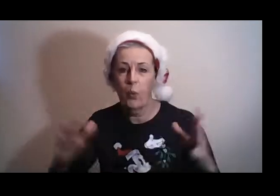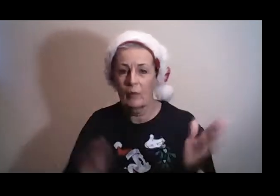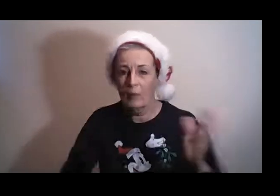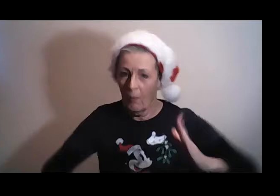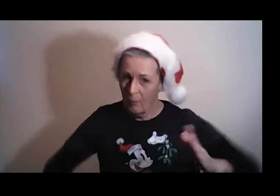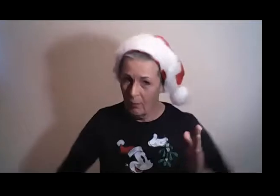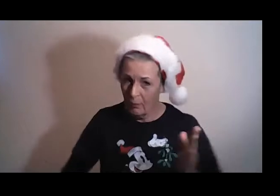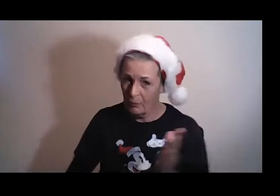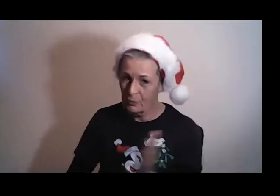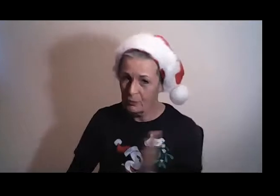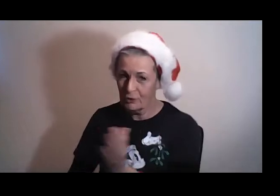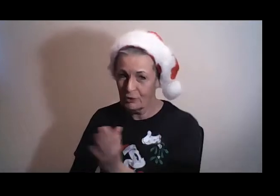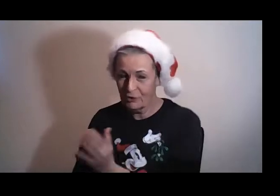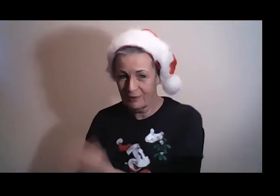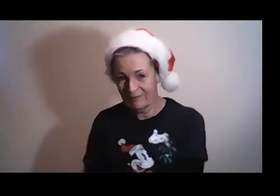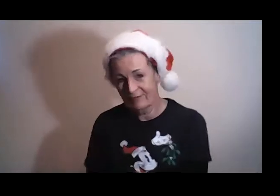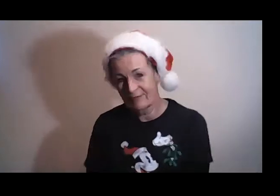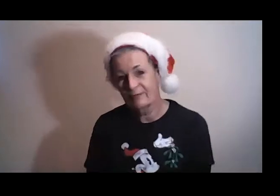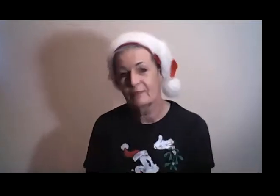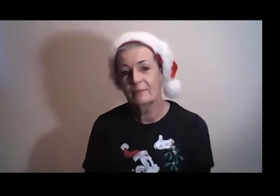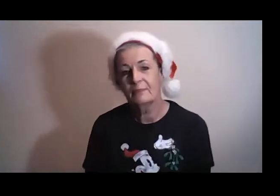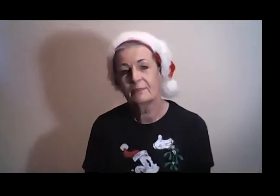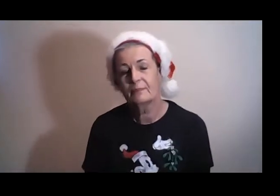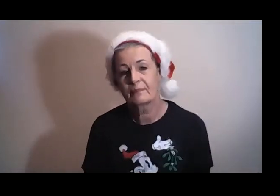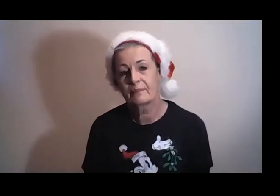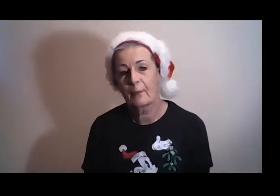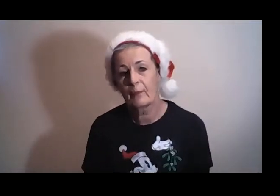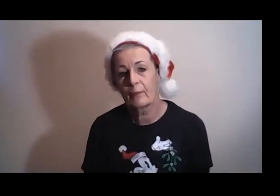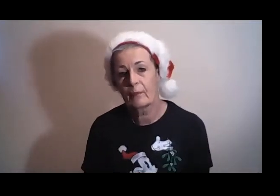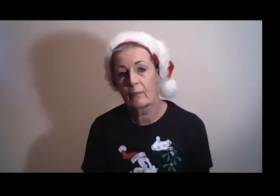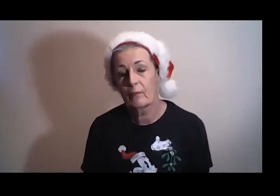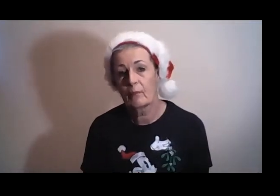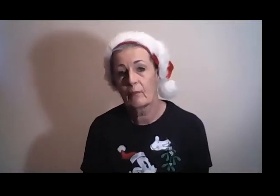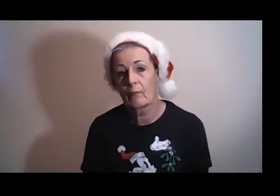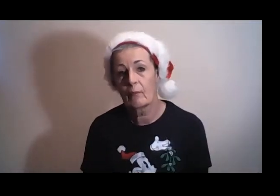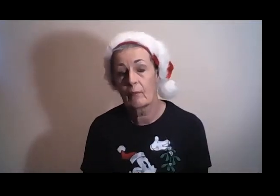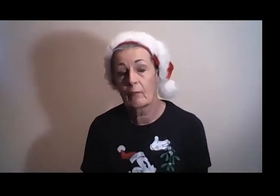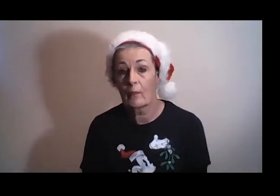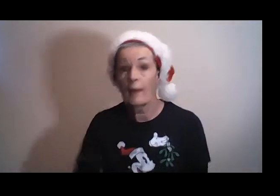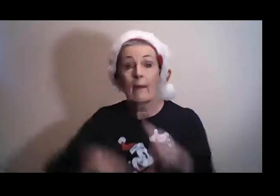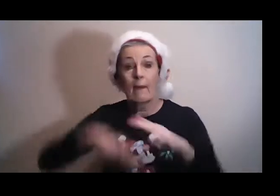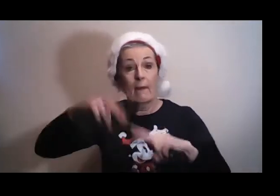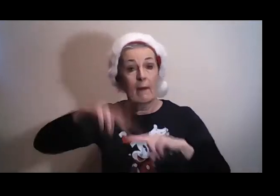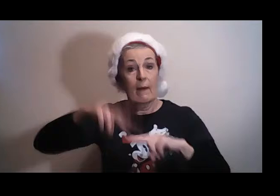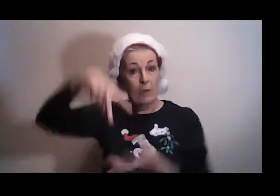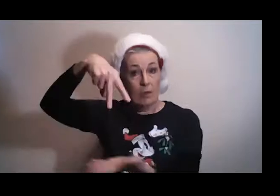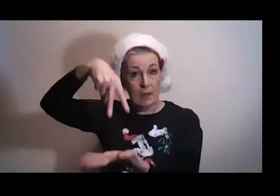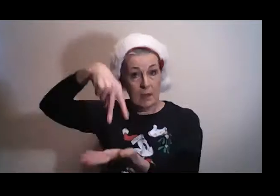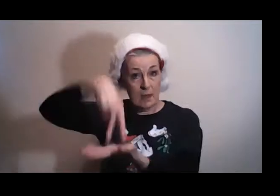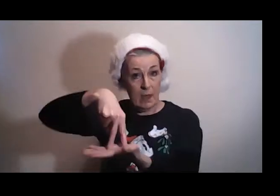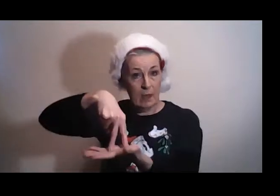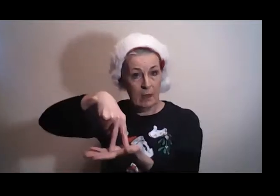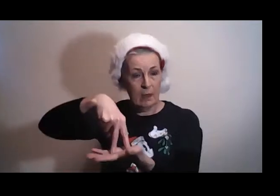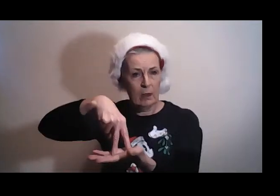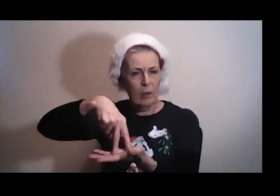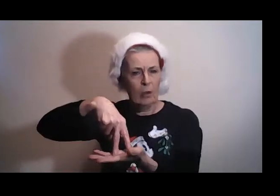So I'll bring the other hand in. So for those who are doing this standing, this may tire your